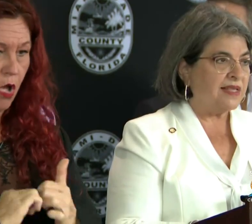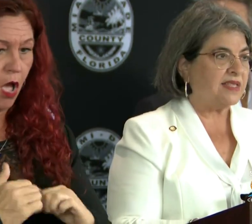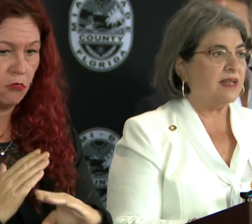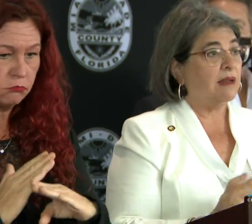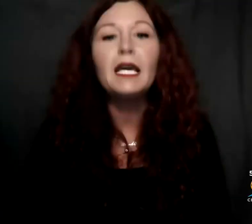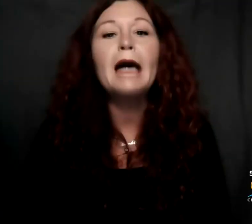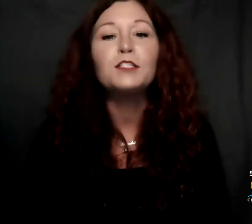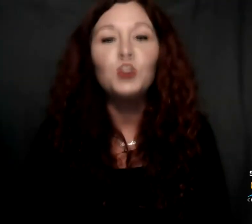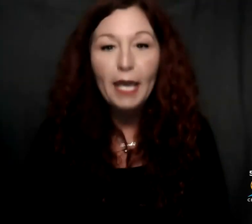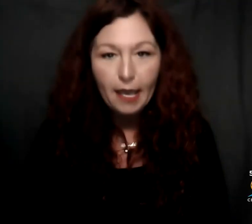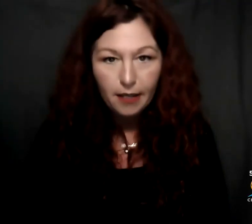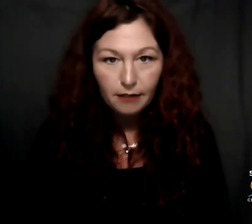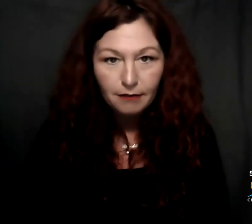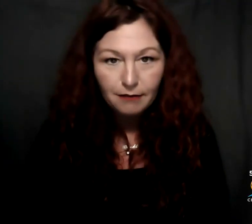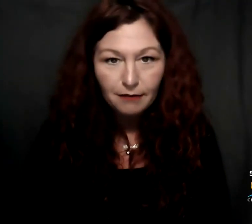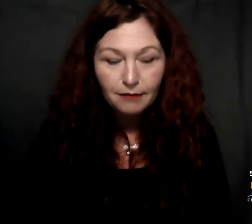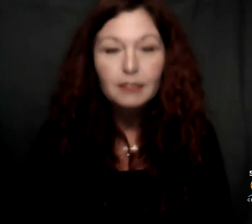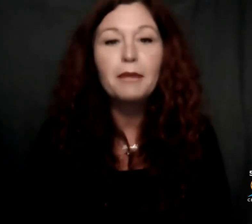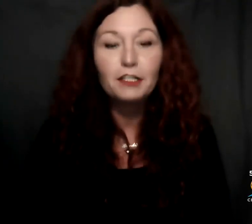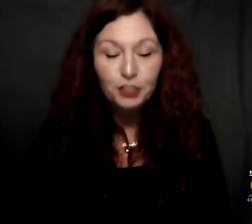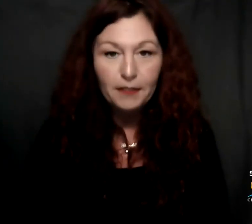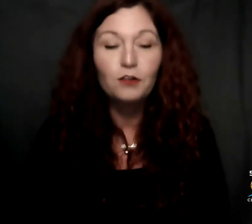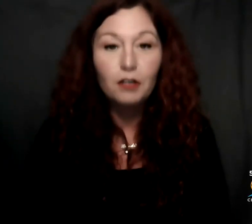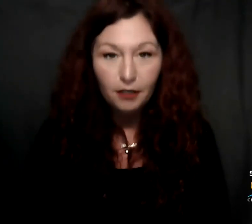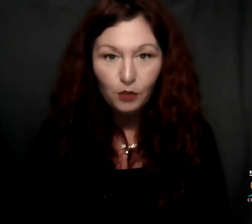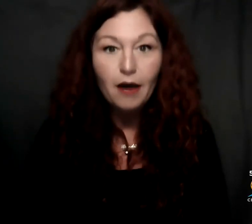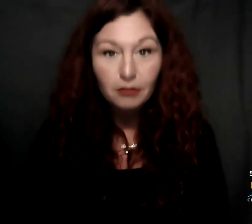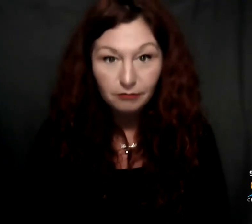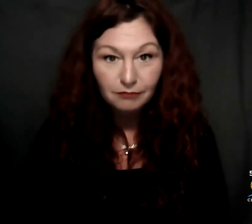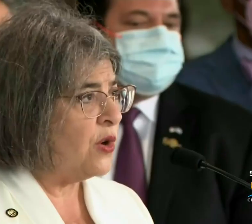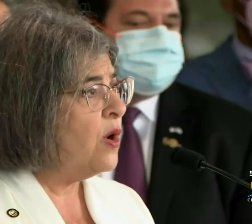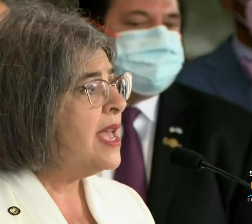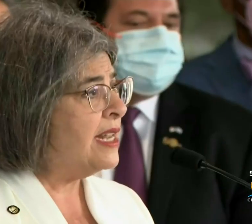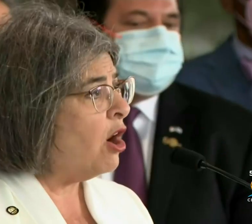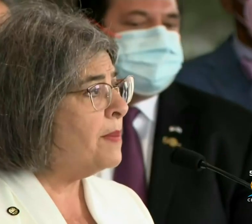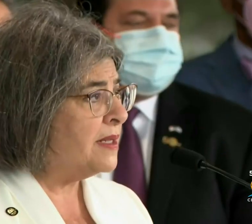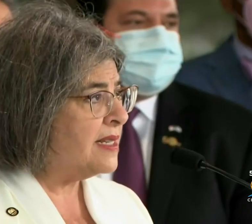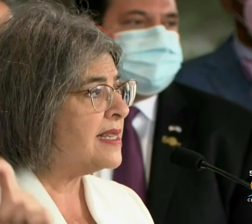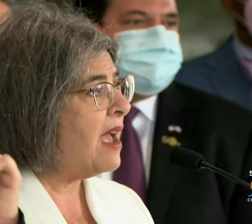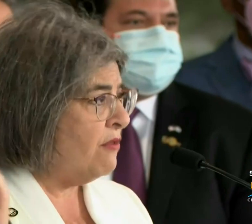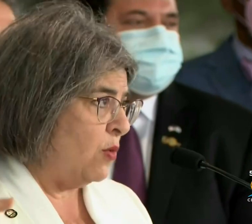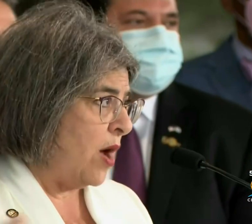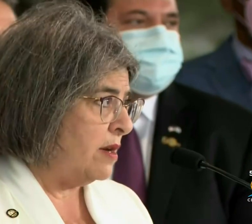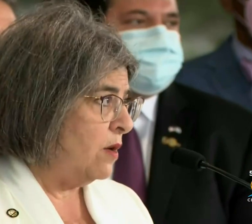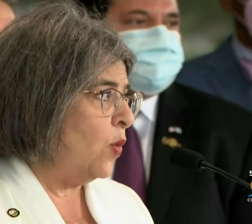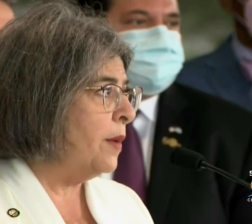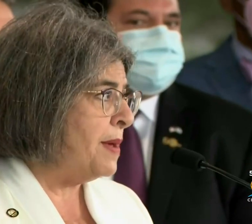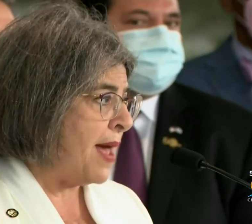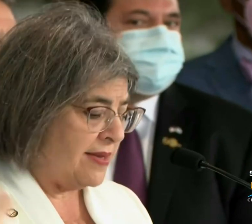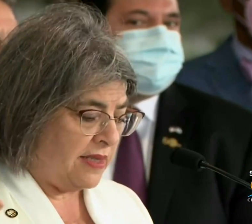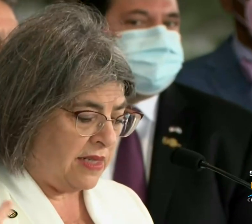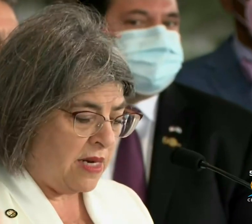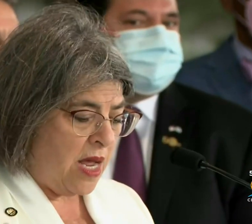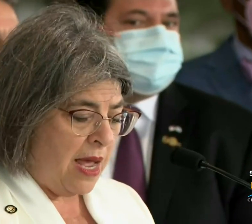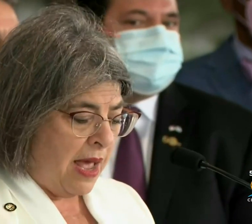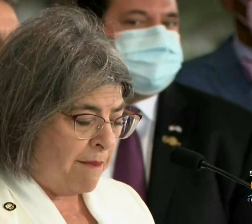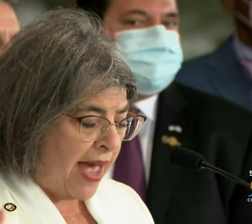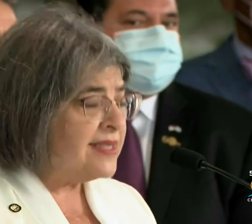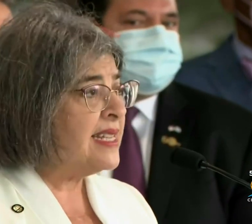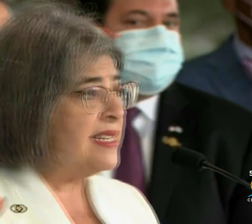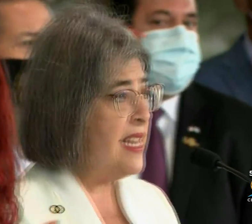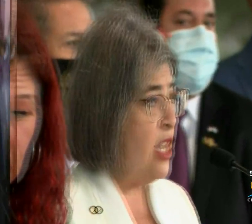STAND AS CLOSE TO ME AS YOU CAN TO MAKE SURE THEY DON'T CUT YOU OUT. ALWAYS AN ISSUE FOR THE DEAF COMMUNITY AND INTERPRETERS, OFTEN NOT